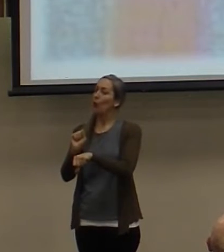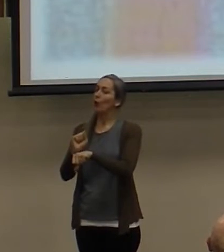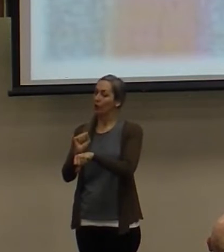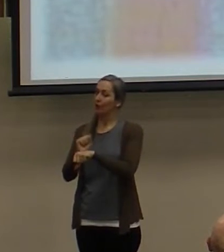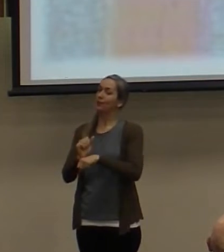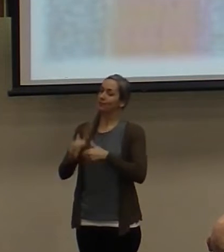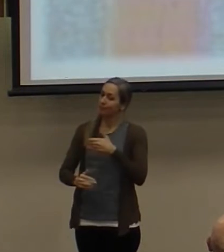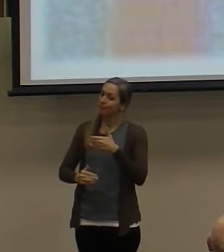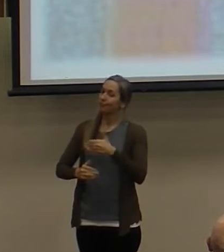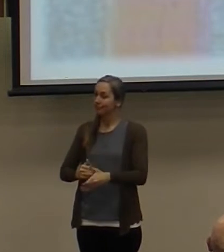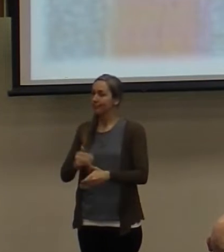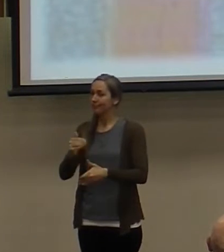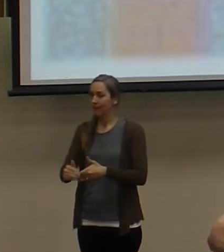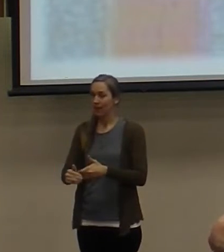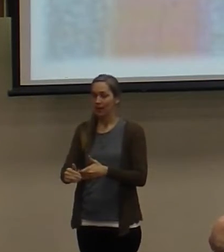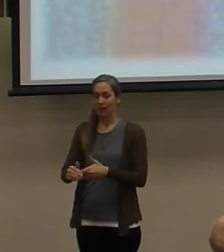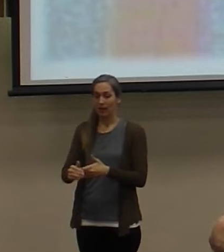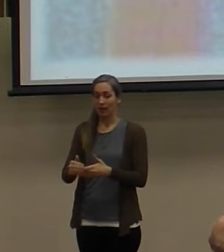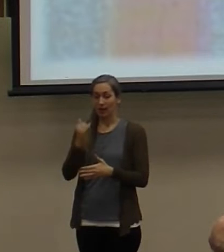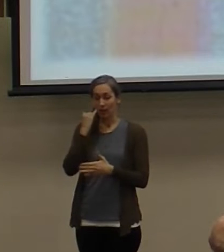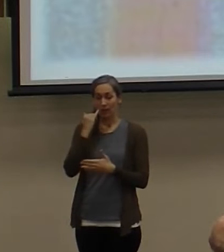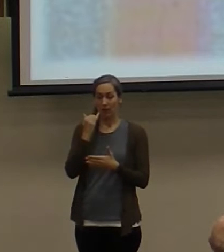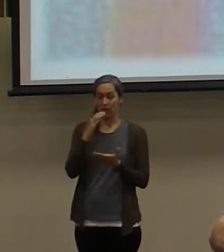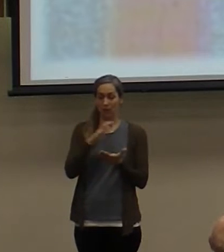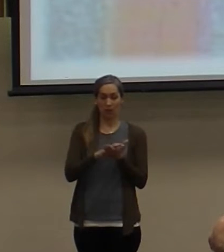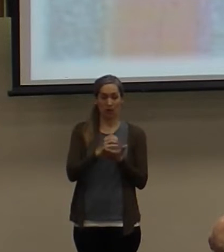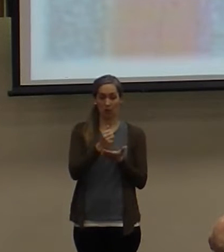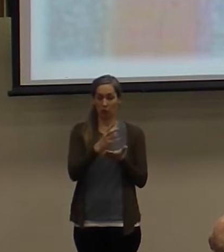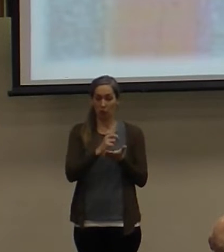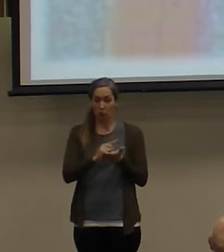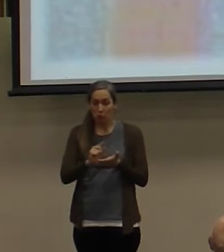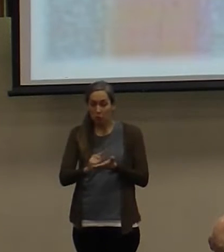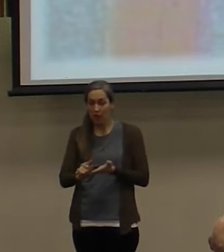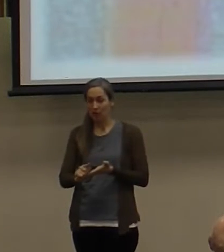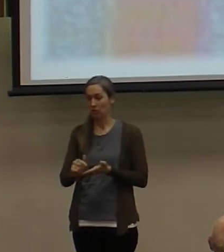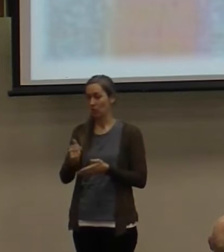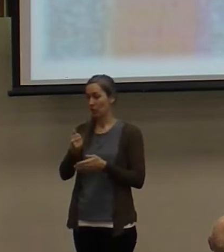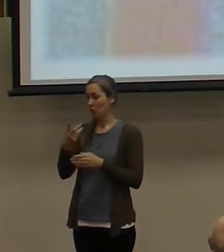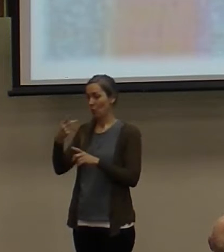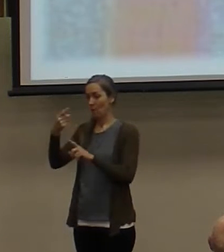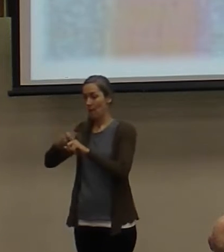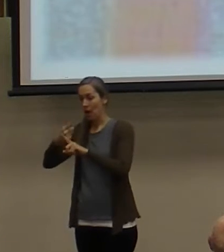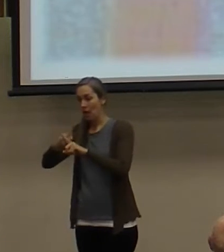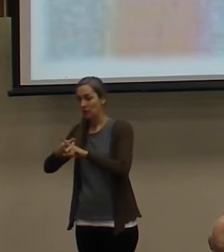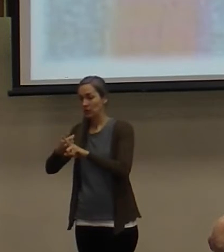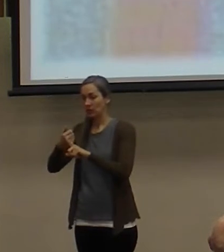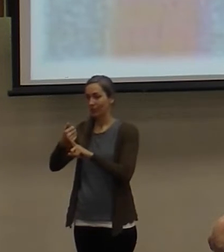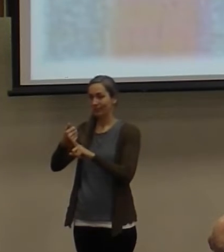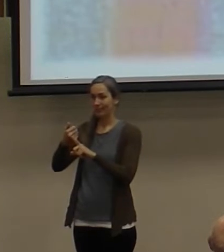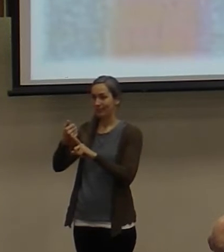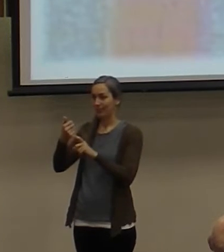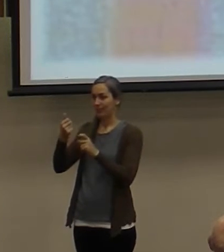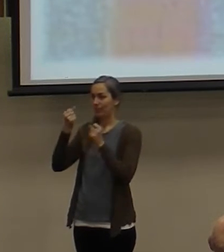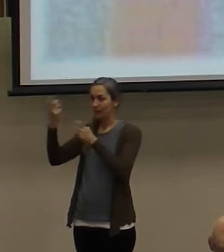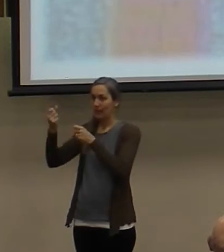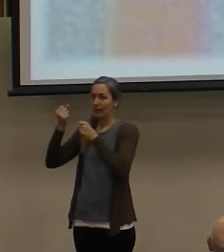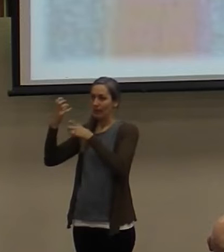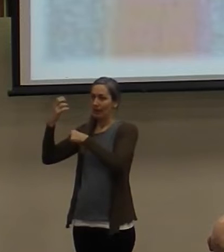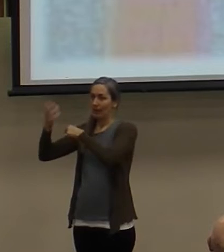that doesn't matter if you've been married for a few weeks or a few months or a few years or a few decades.